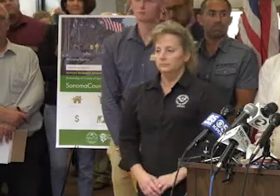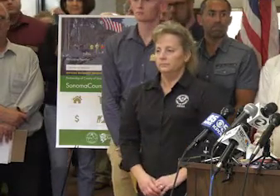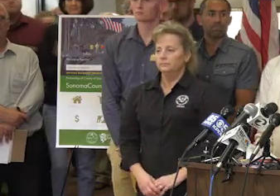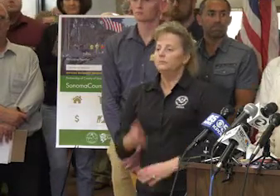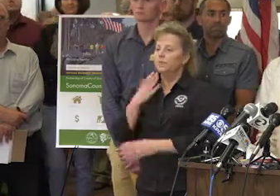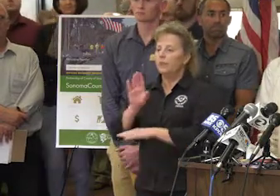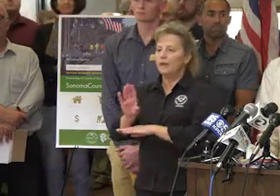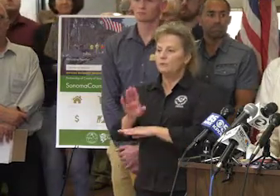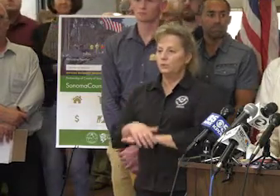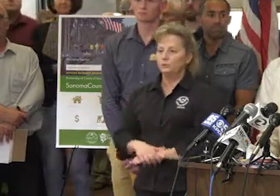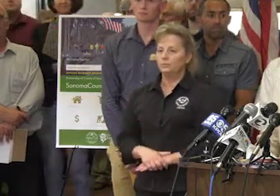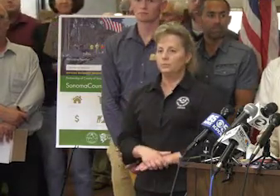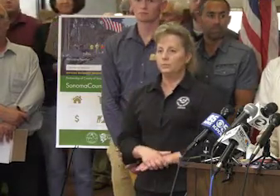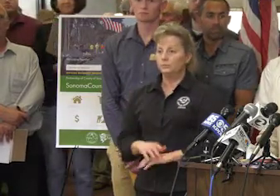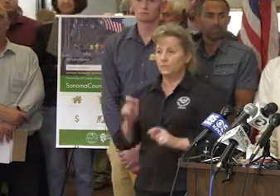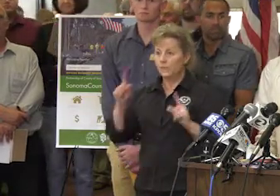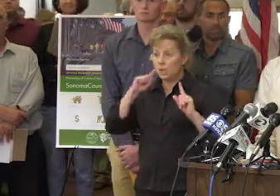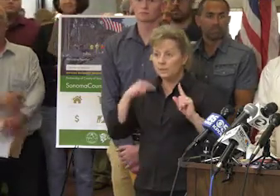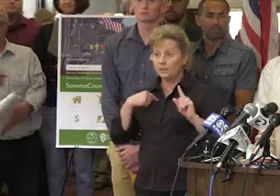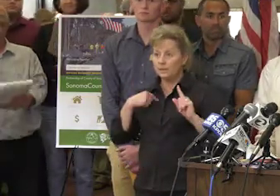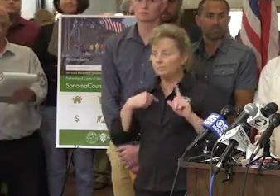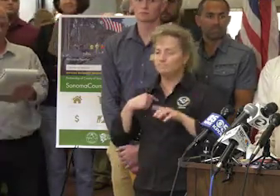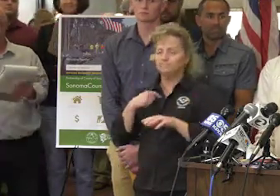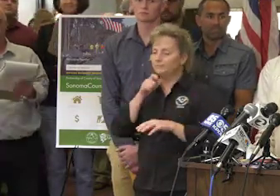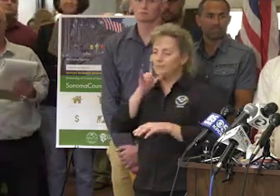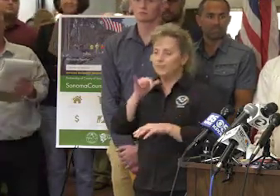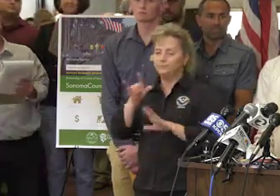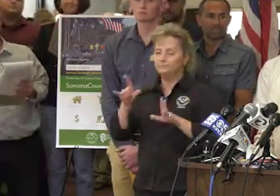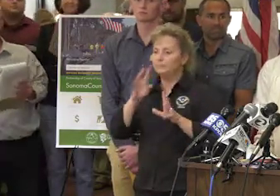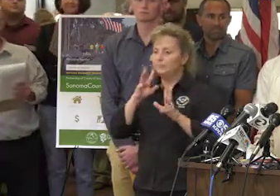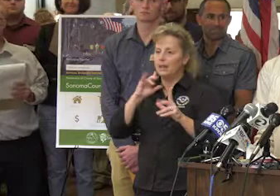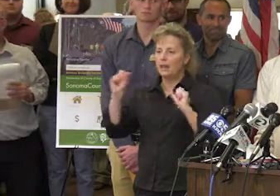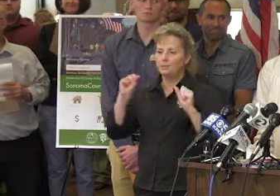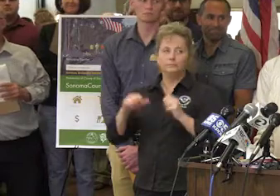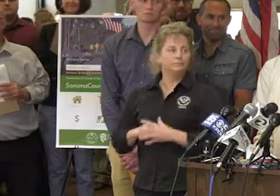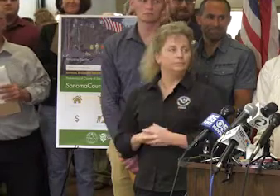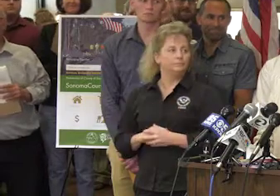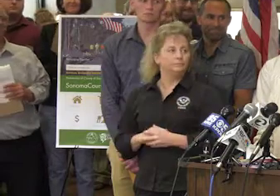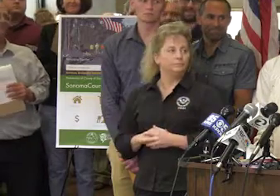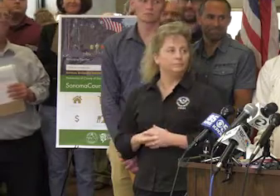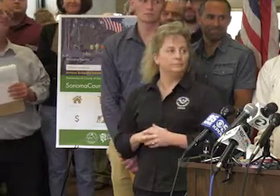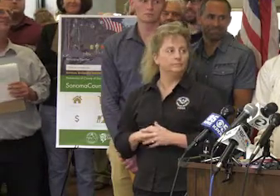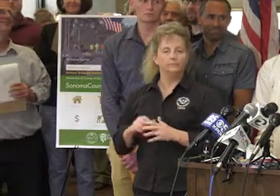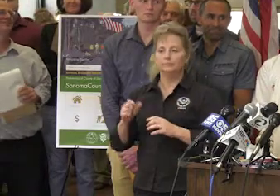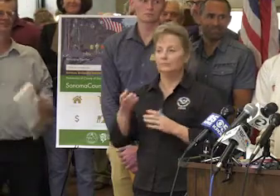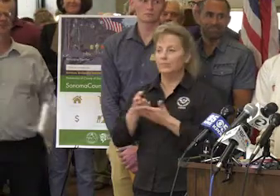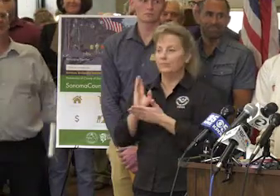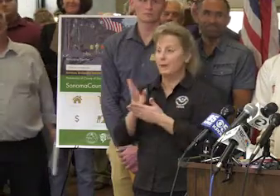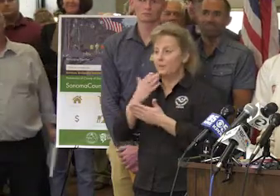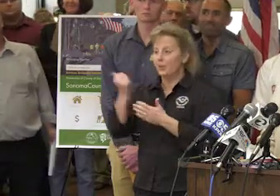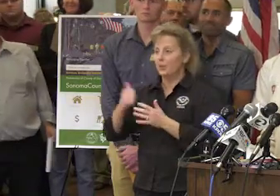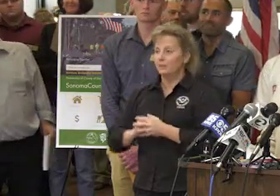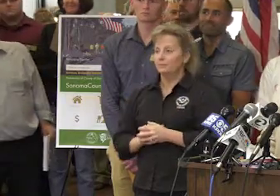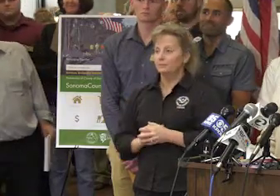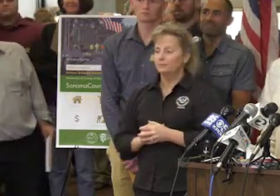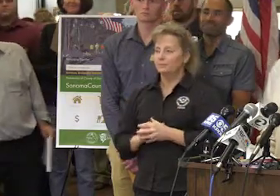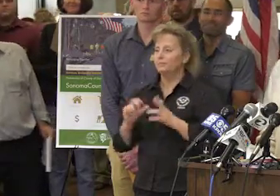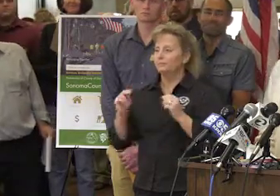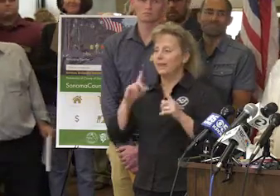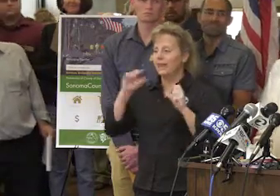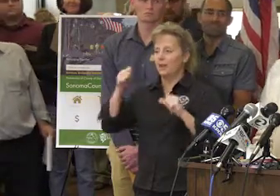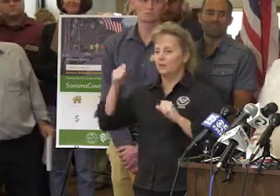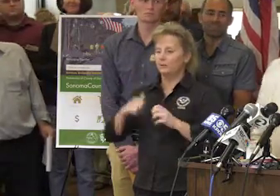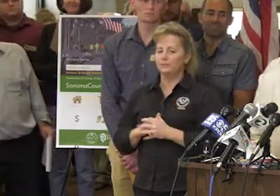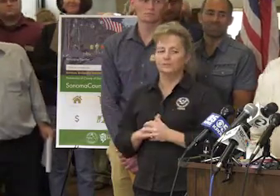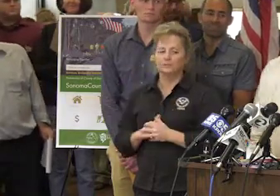Good afternoon. Can everyone hear me? You have to speak loud. Okay. Shout it out. All right. Is that better? Loud.